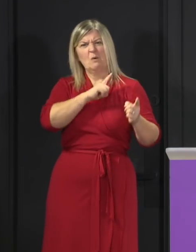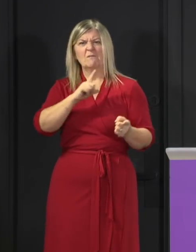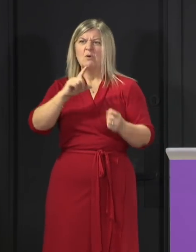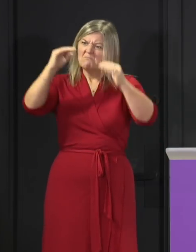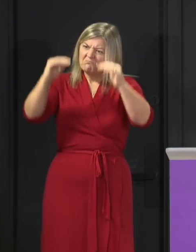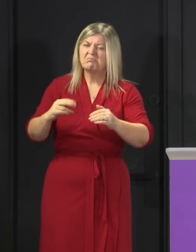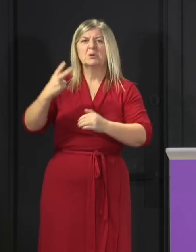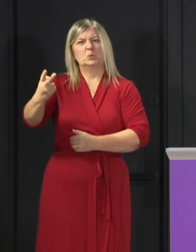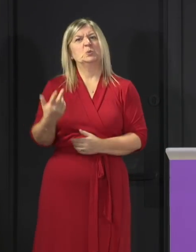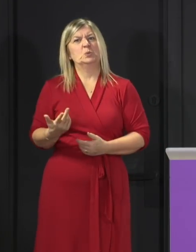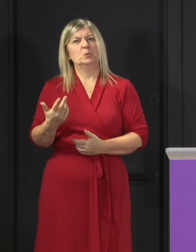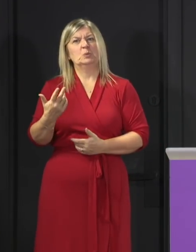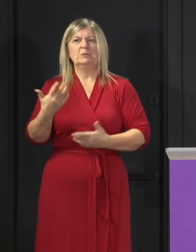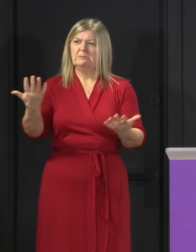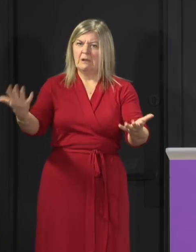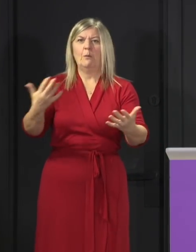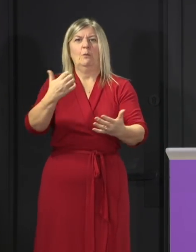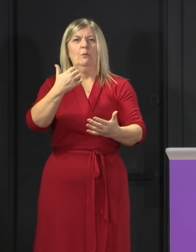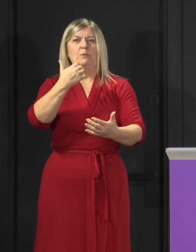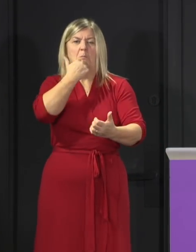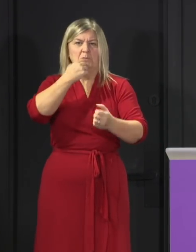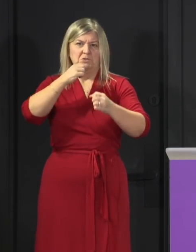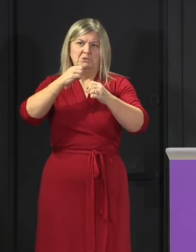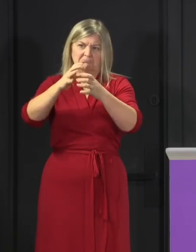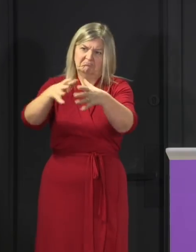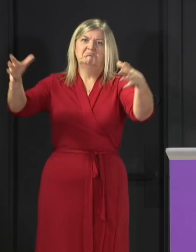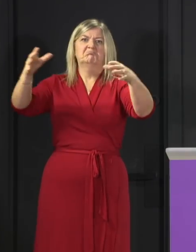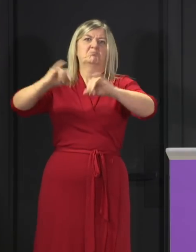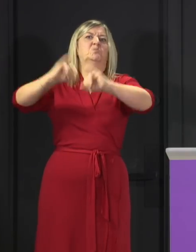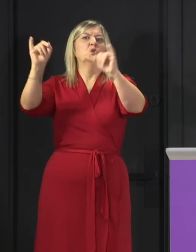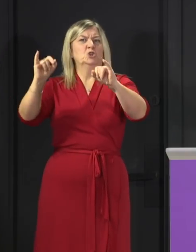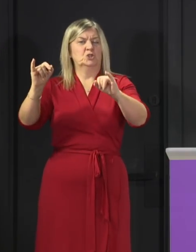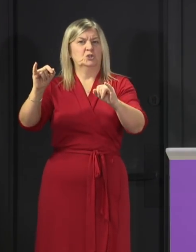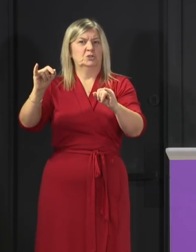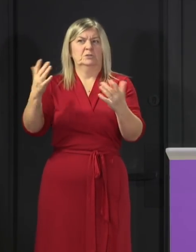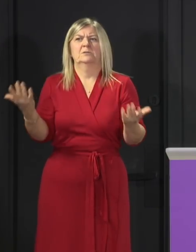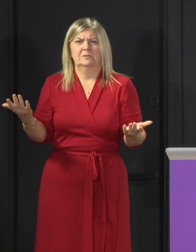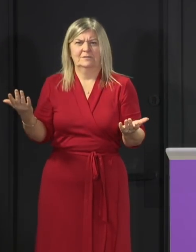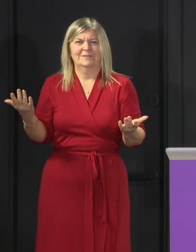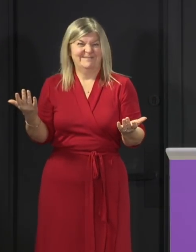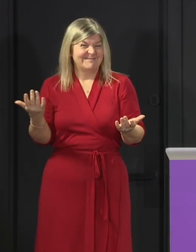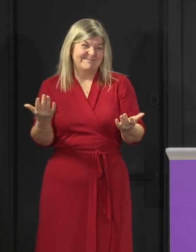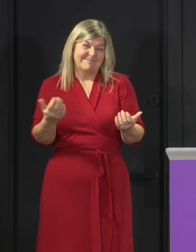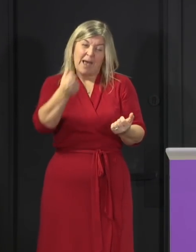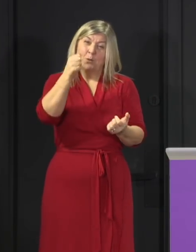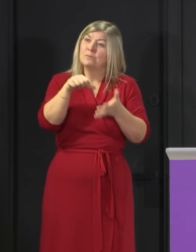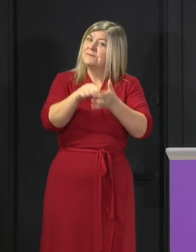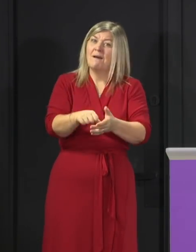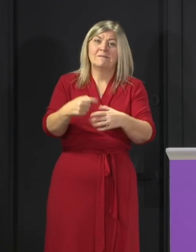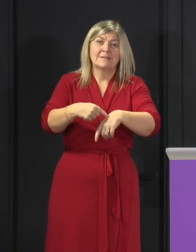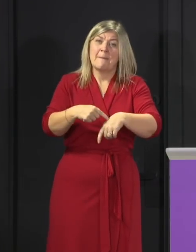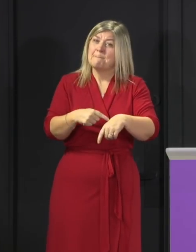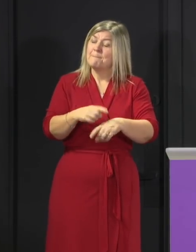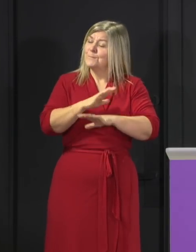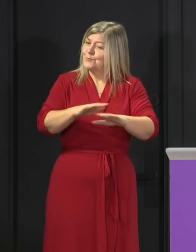and now putting us in a position where the virus has run out of control and we're perhaps having to go up a level. So I know these decisions are not